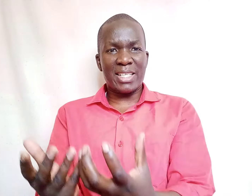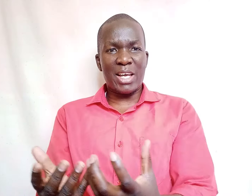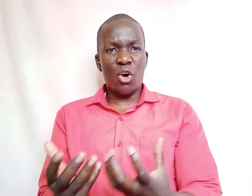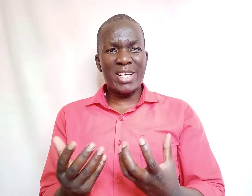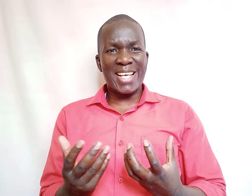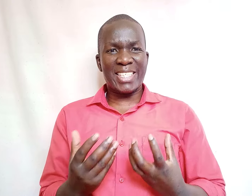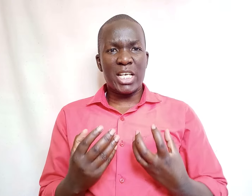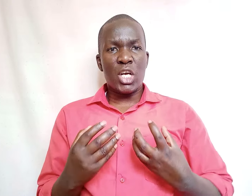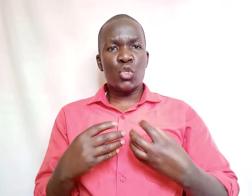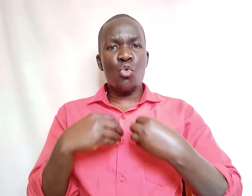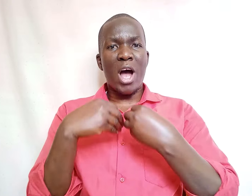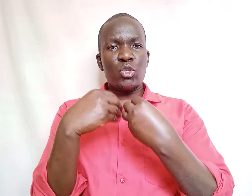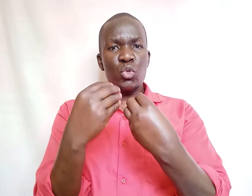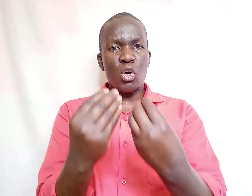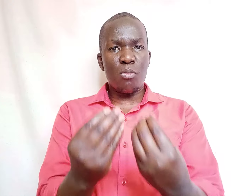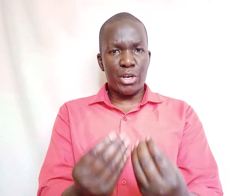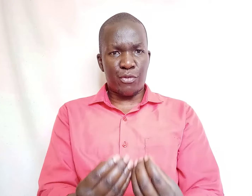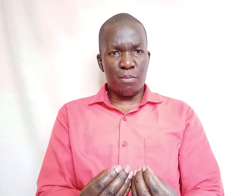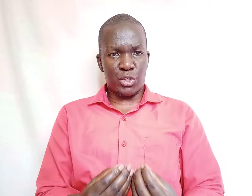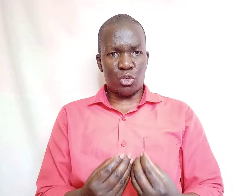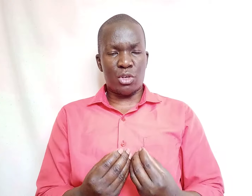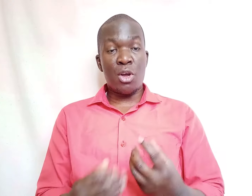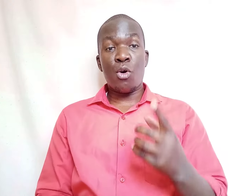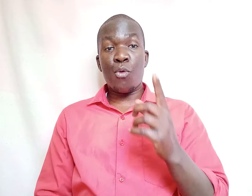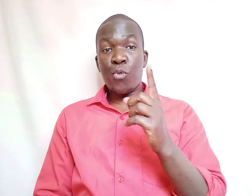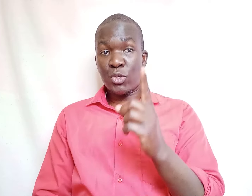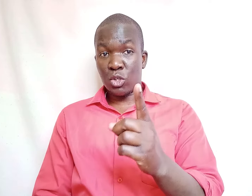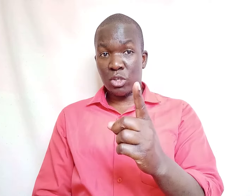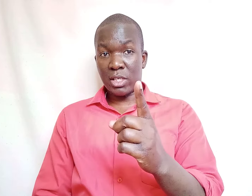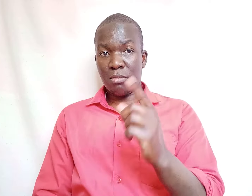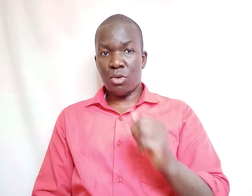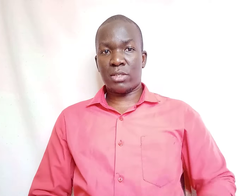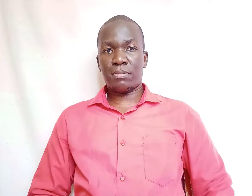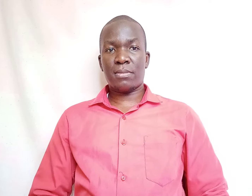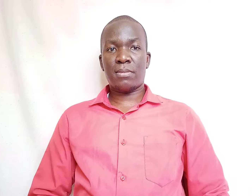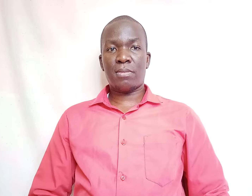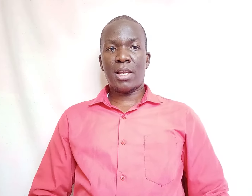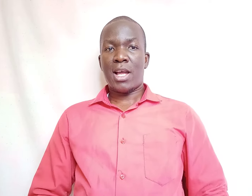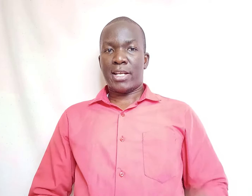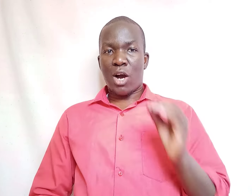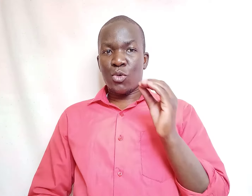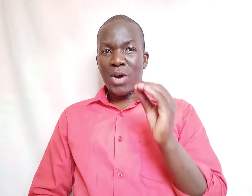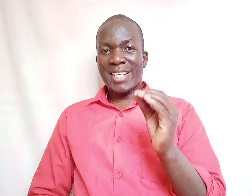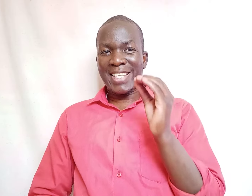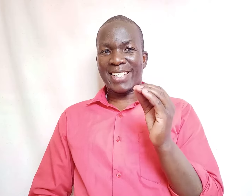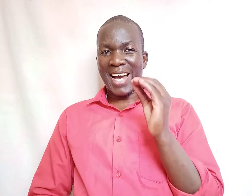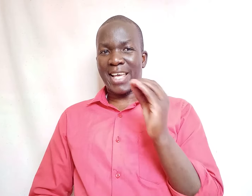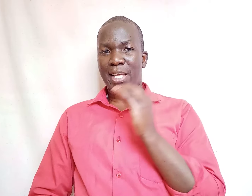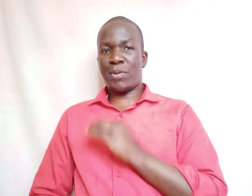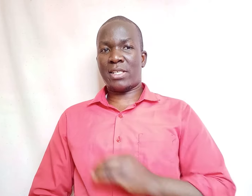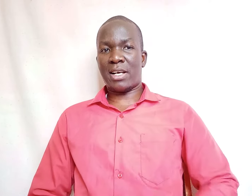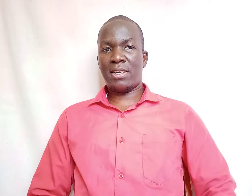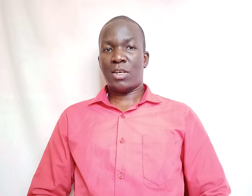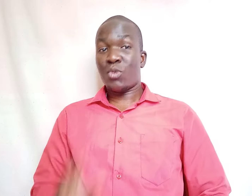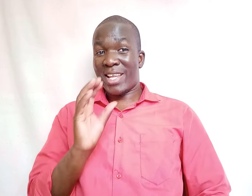the audience to want to know more information of what you are talking about. Now look at this other interpreter. Look at